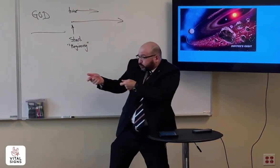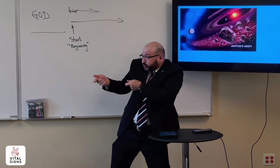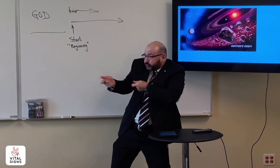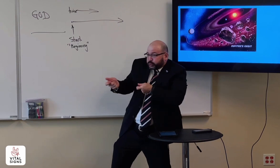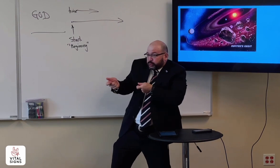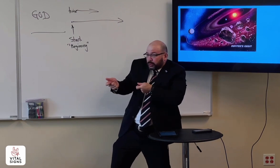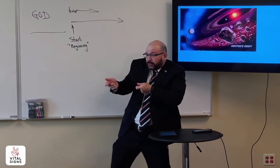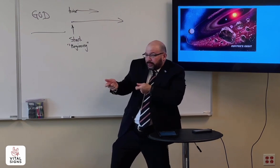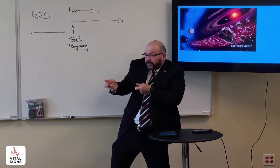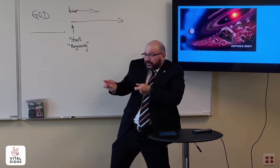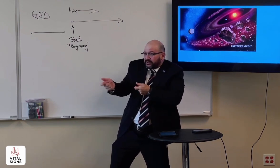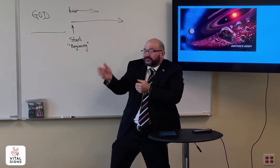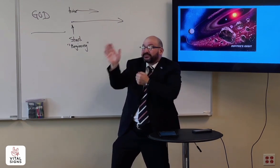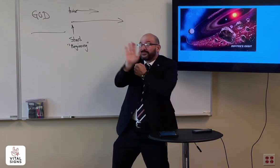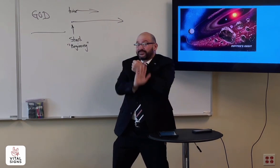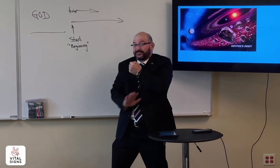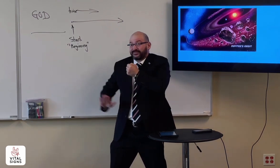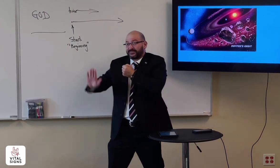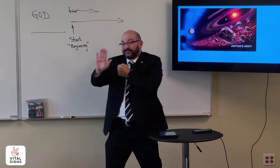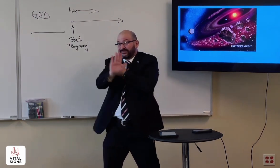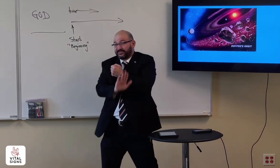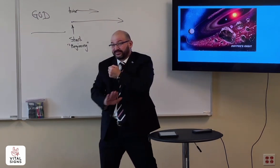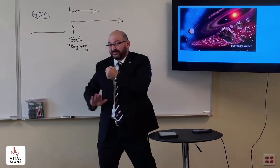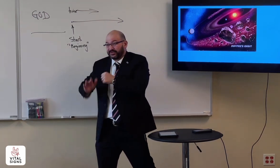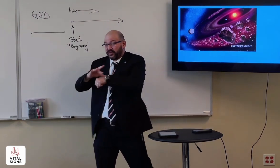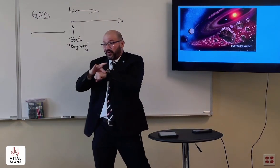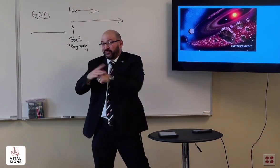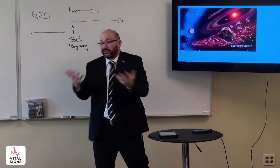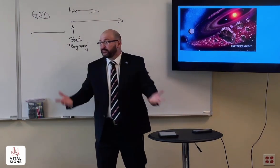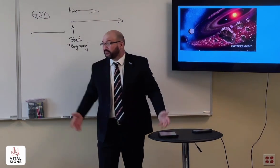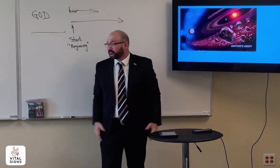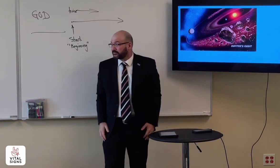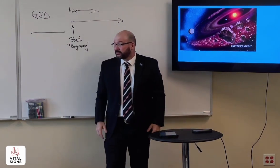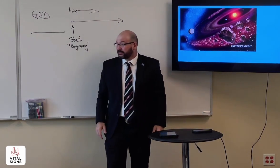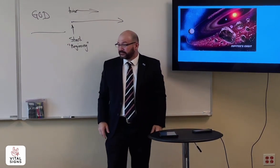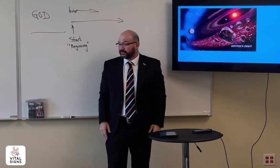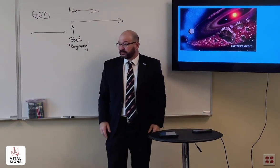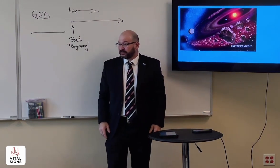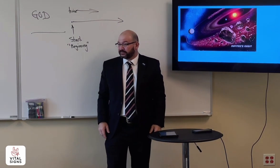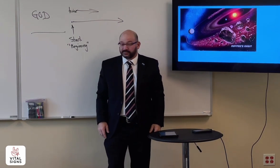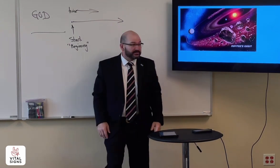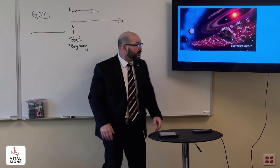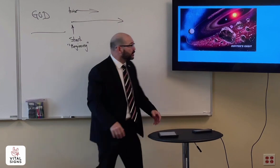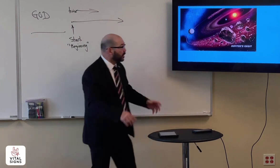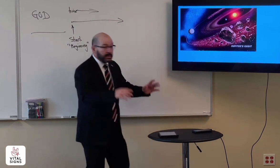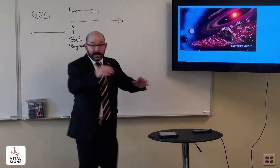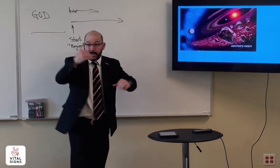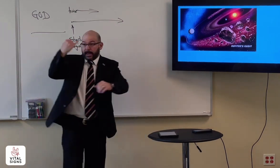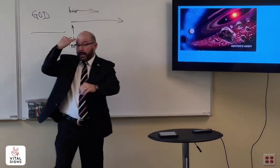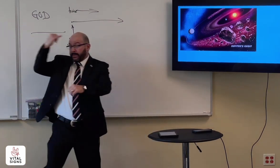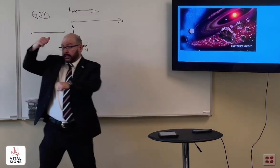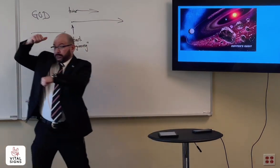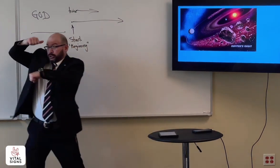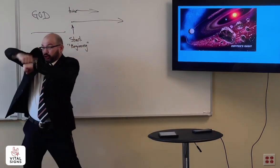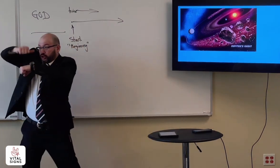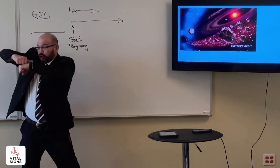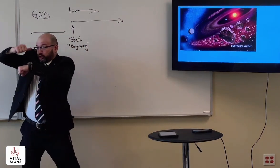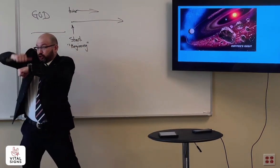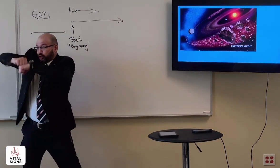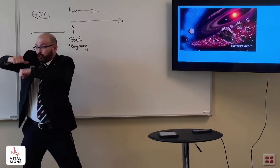gravity is always pulling. Jupiter's gravity is always pulling, and Jupiter is protecting the earth. You